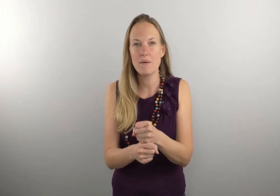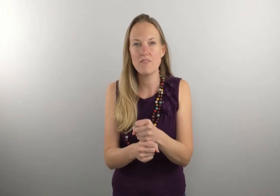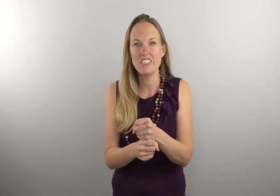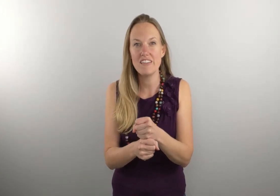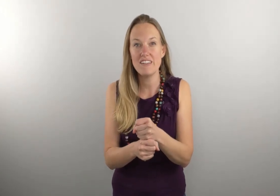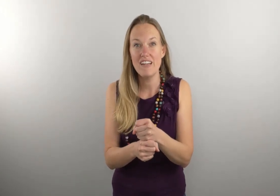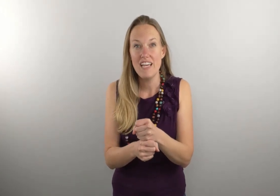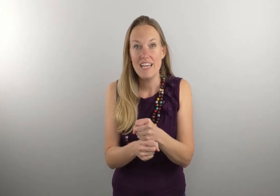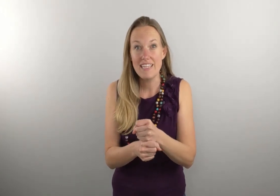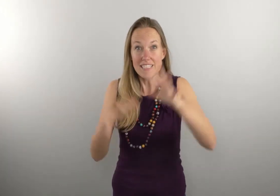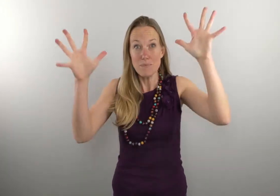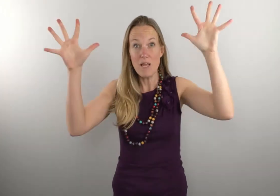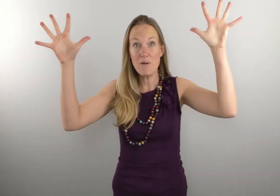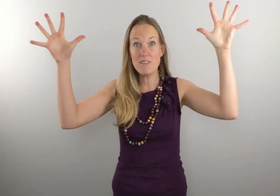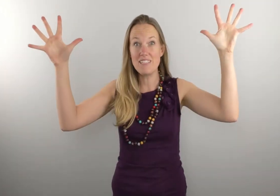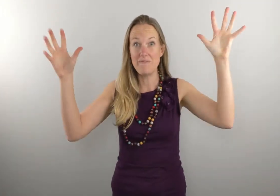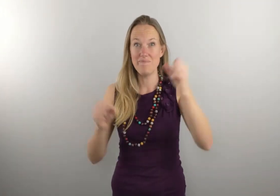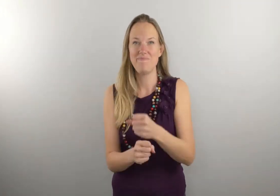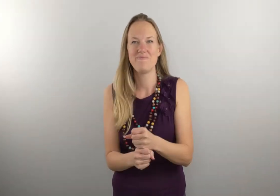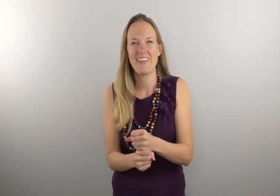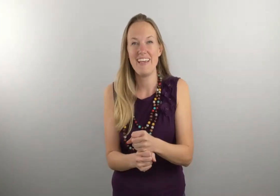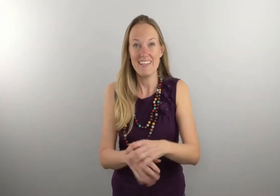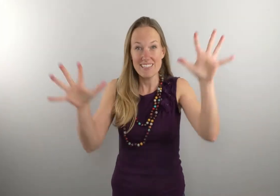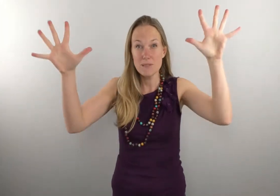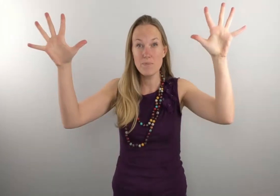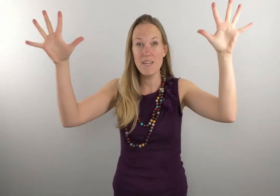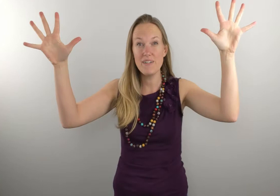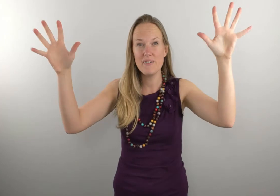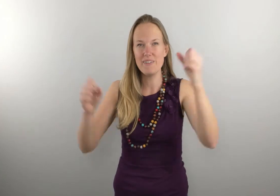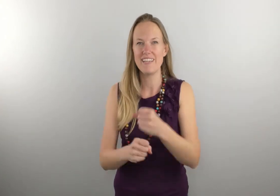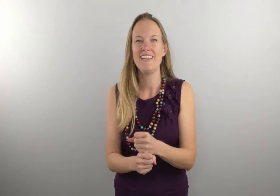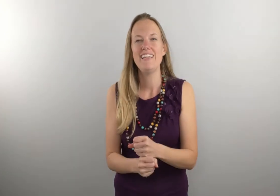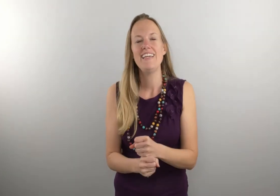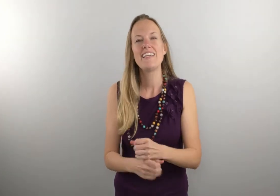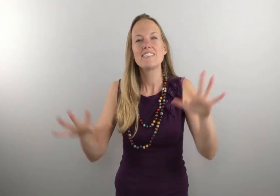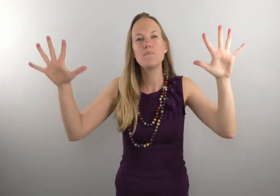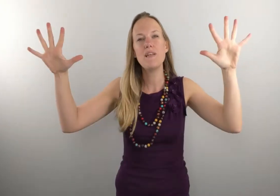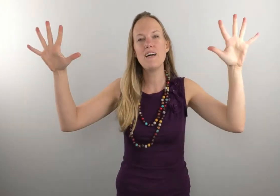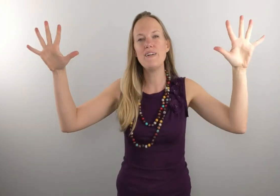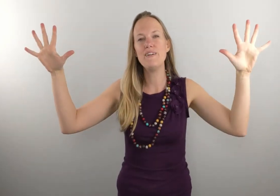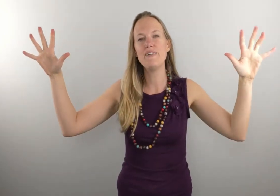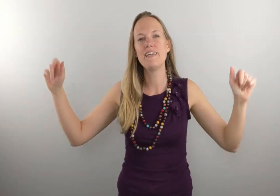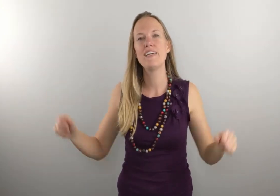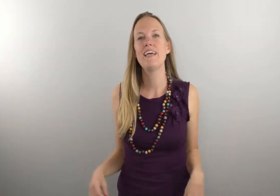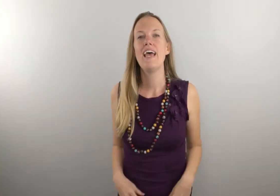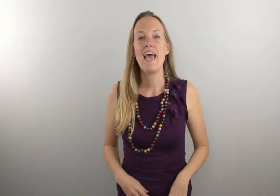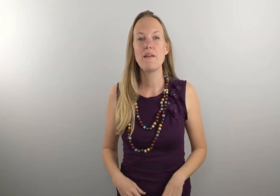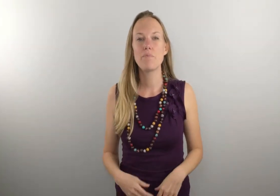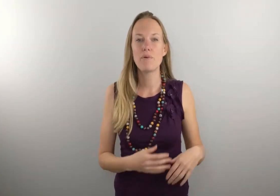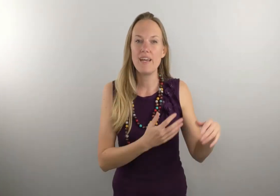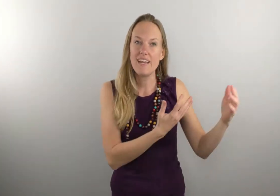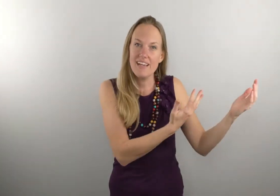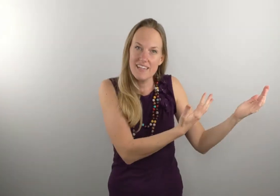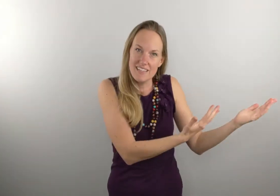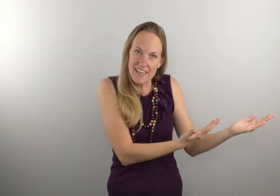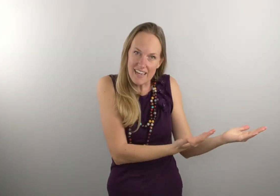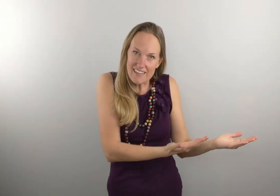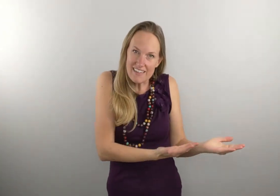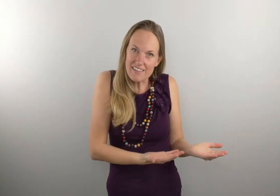each other, and then explode them, okay? Explode, explode, and bring, okay? Like you're